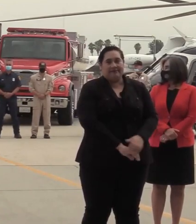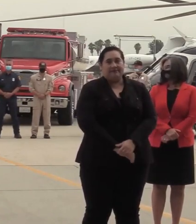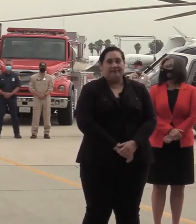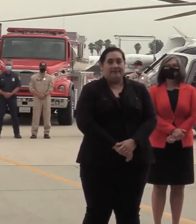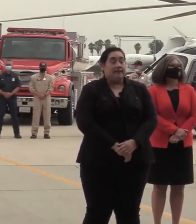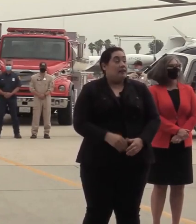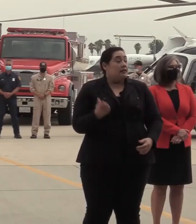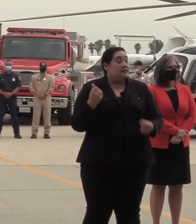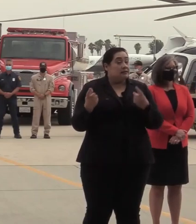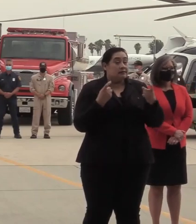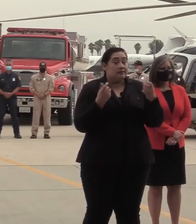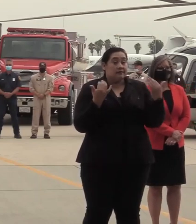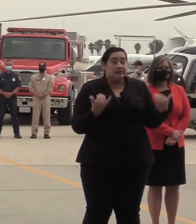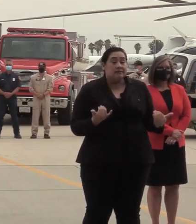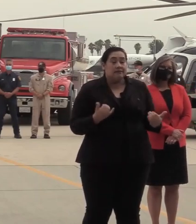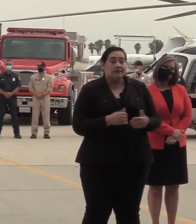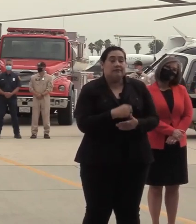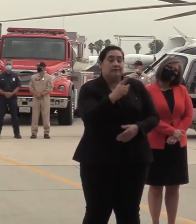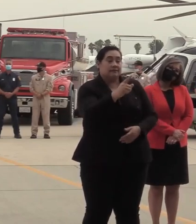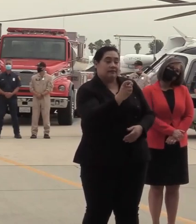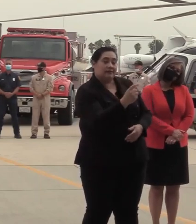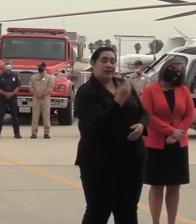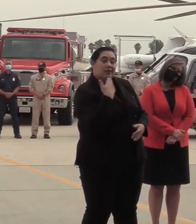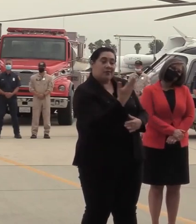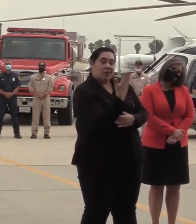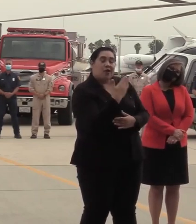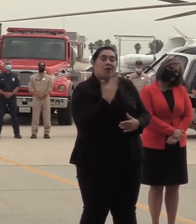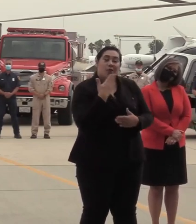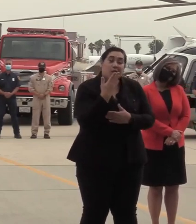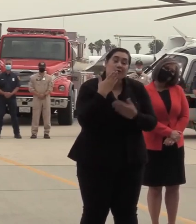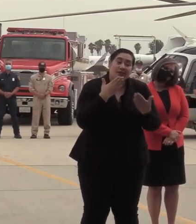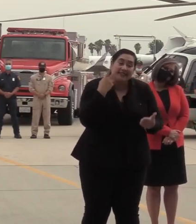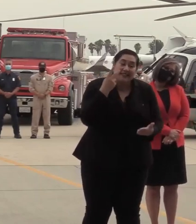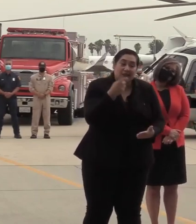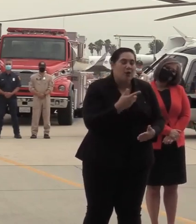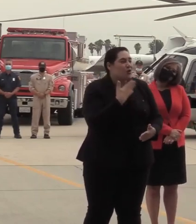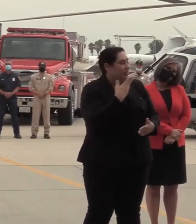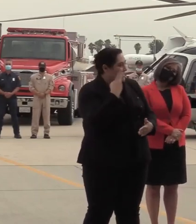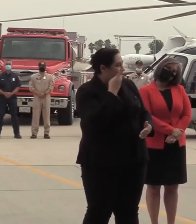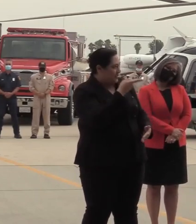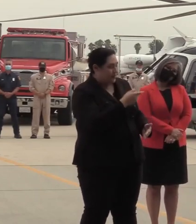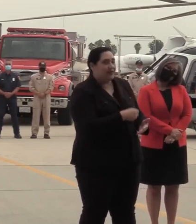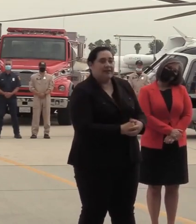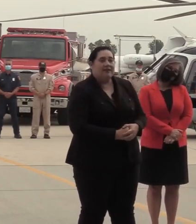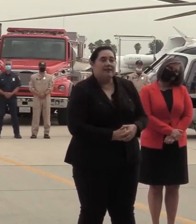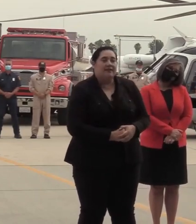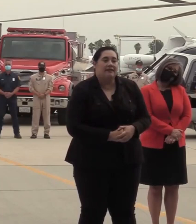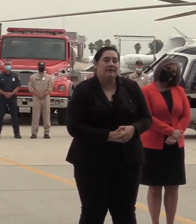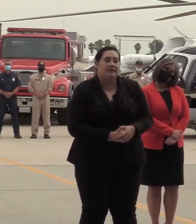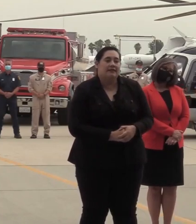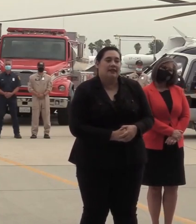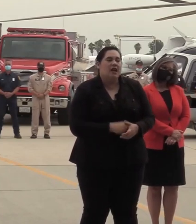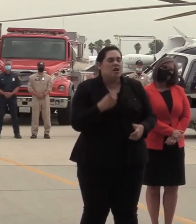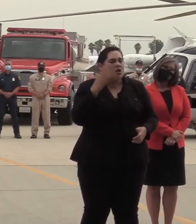Any questions out there? Yes, sir. Good morning. Good to see you. Yes.